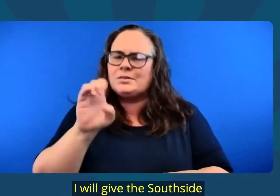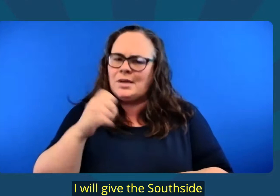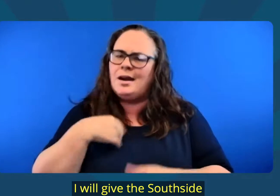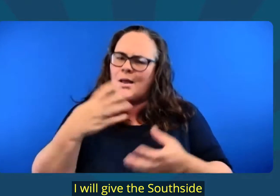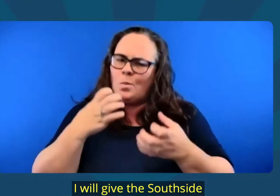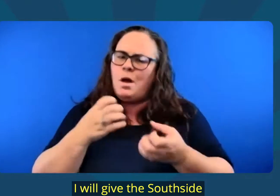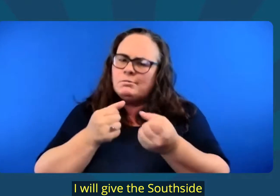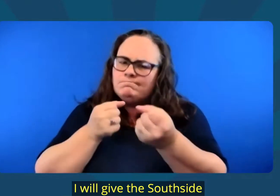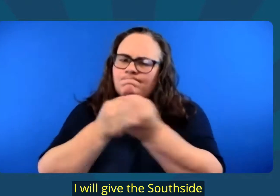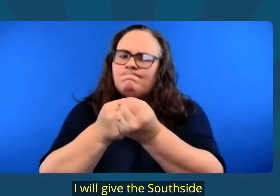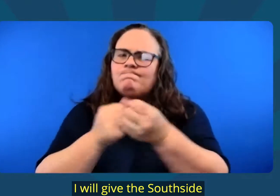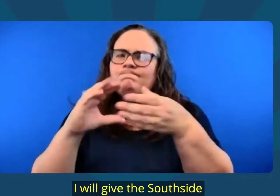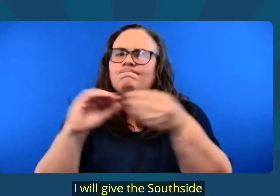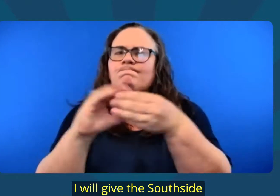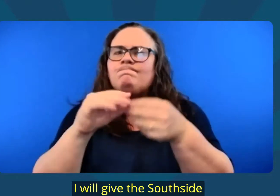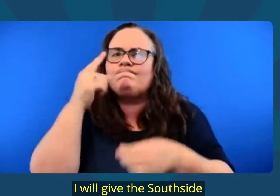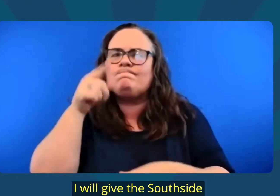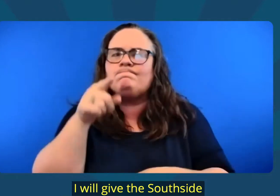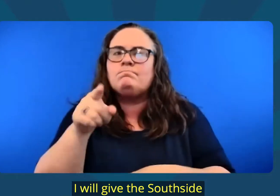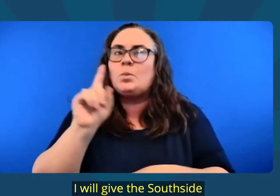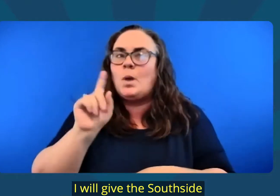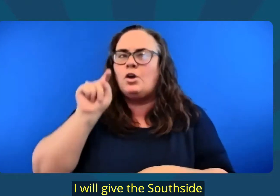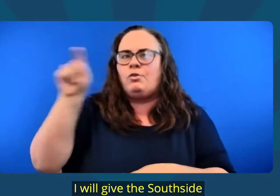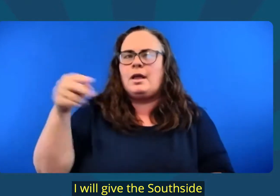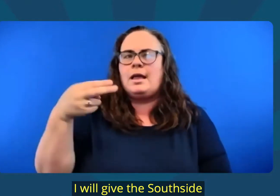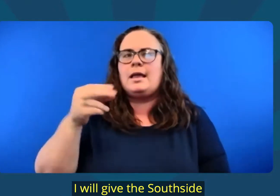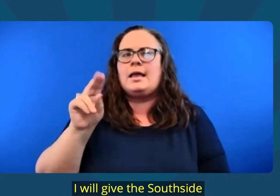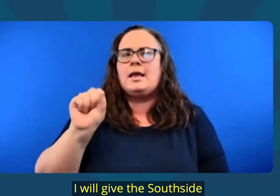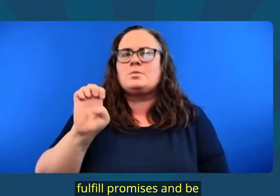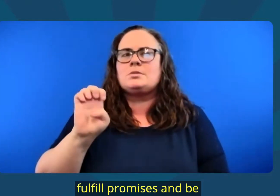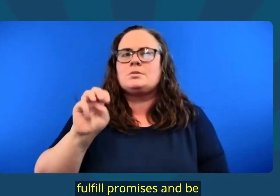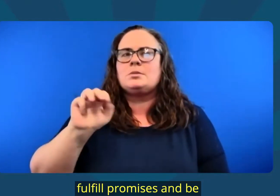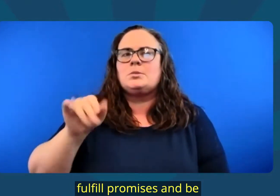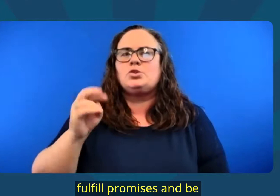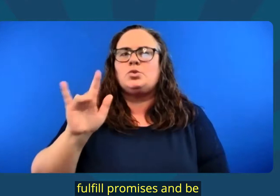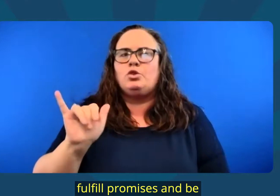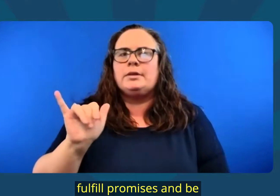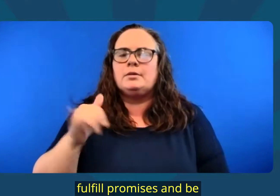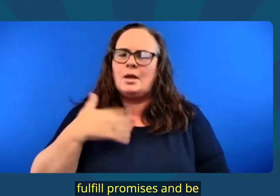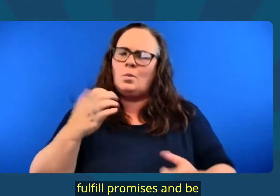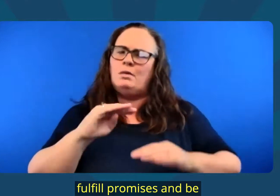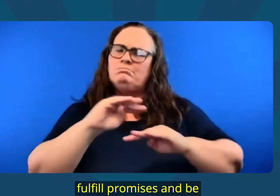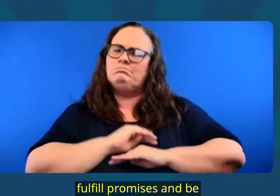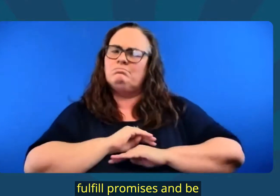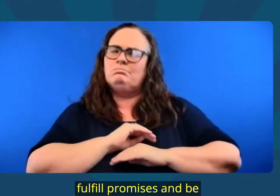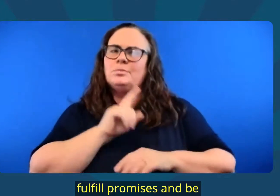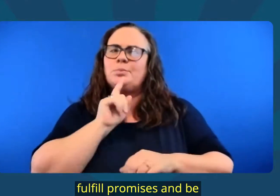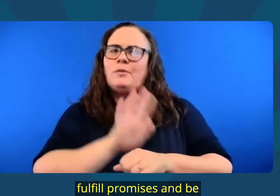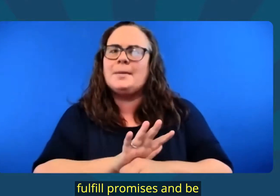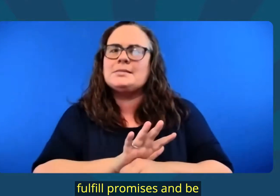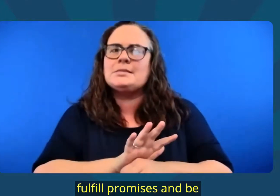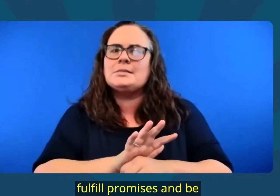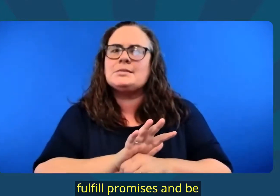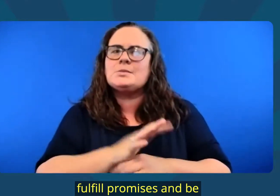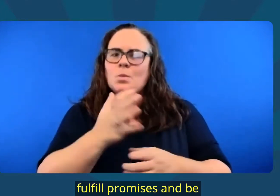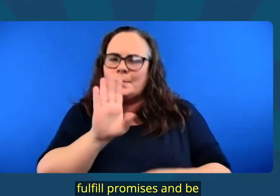I will give the South Side voice in the House majority, fulfill promises, and be